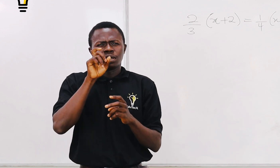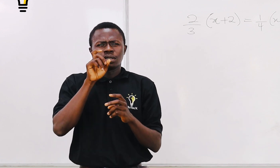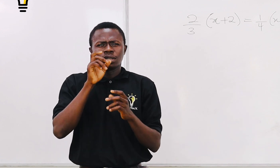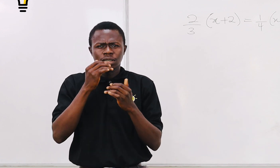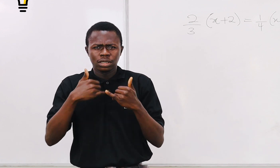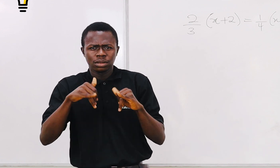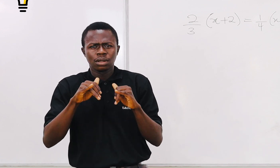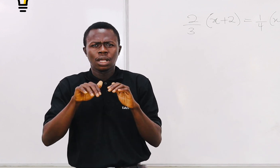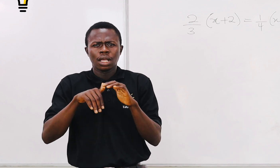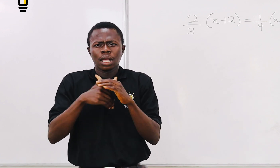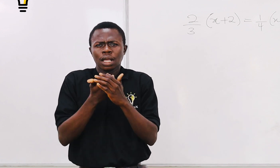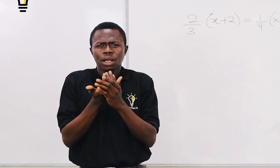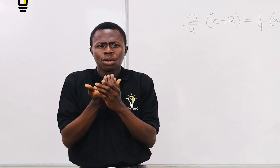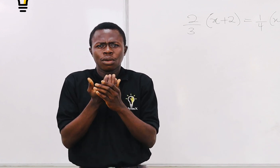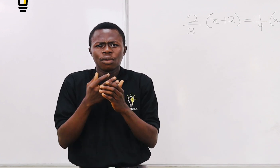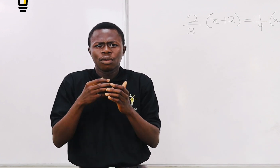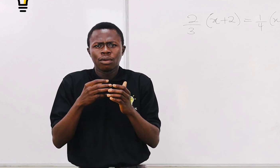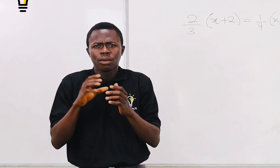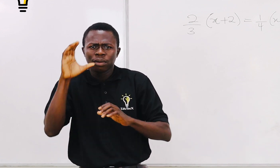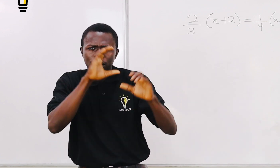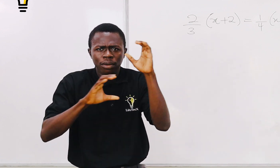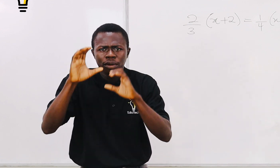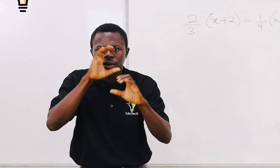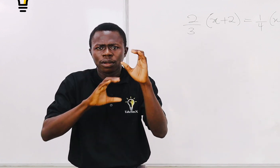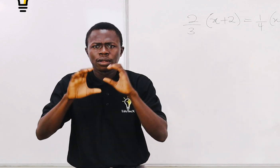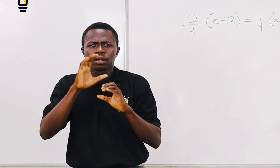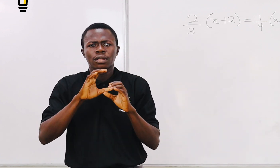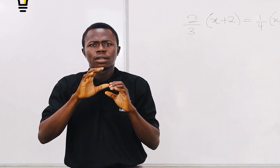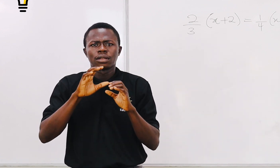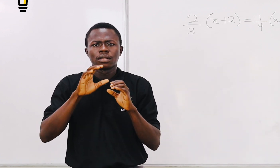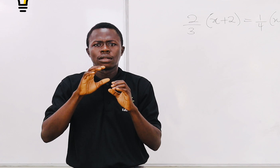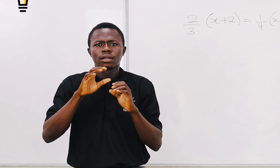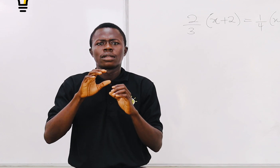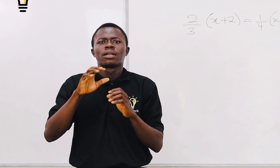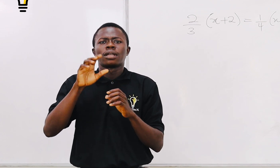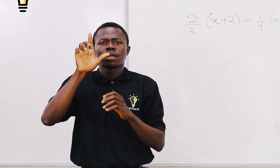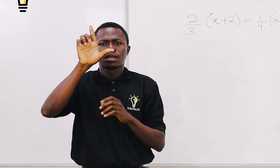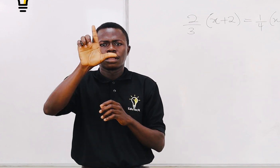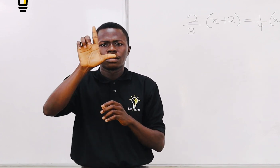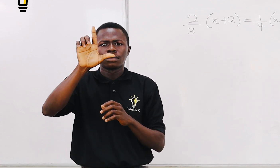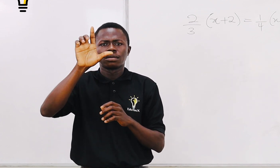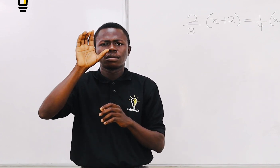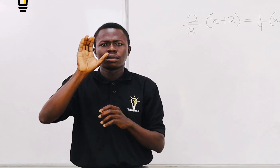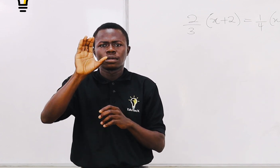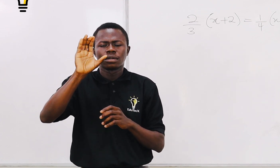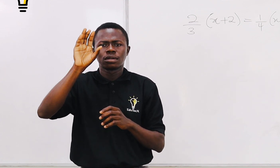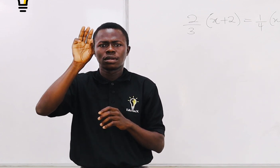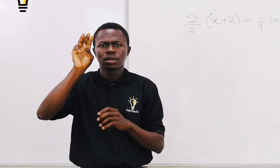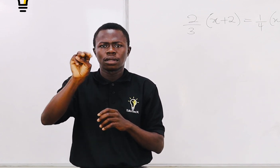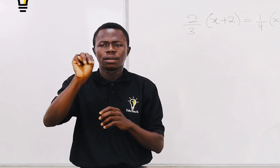So the other question is, how do we find the LCM from this